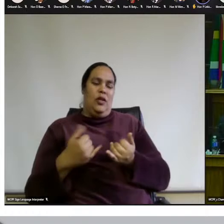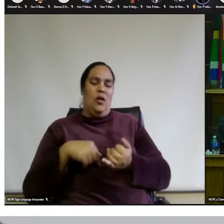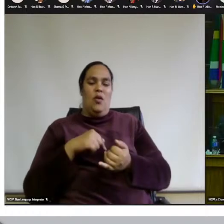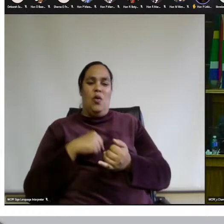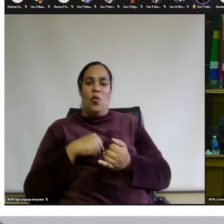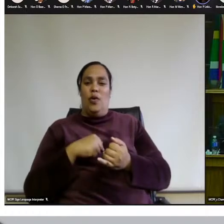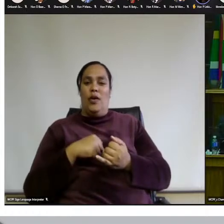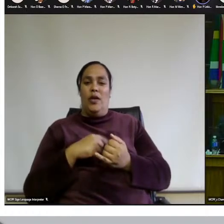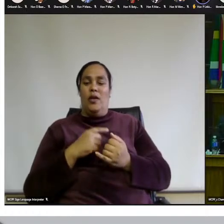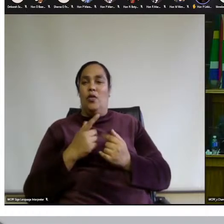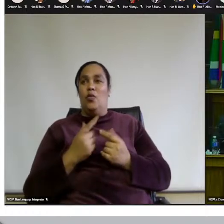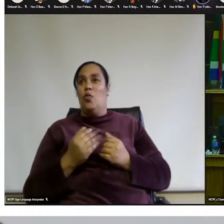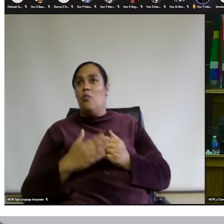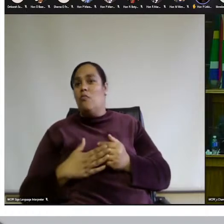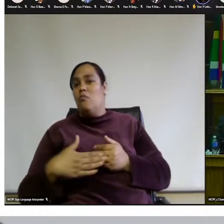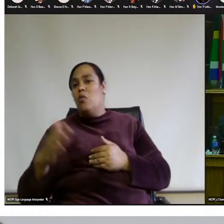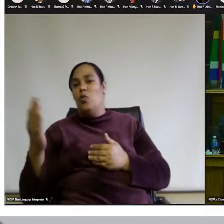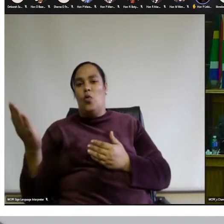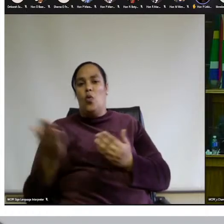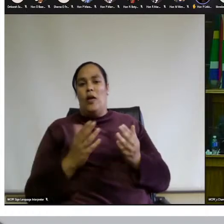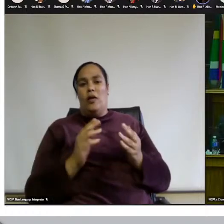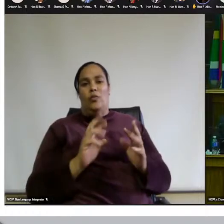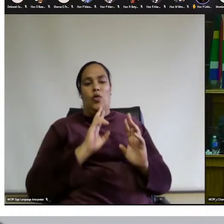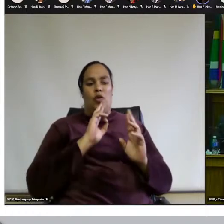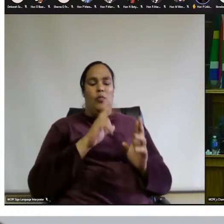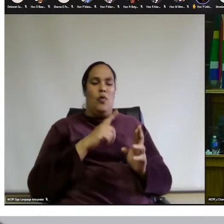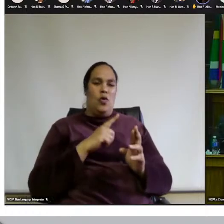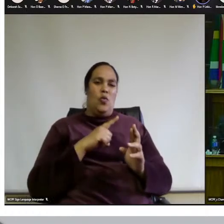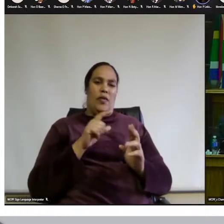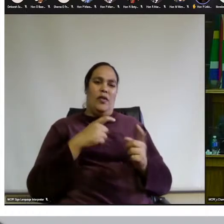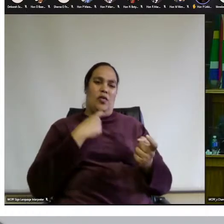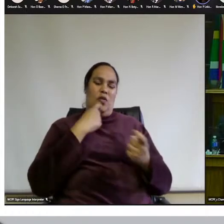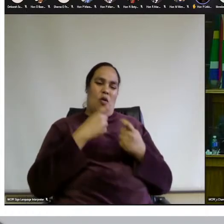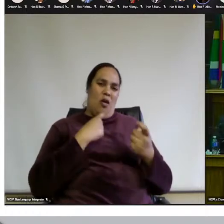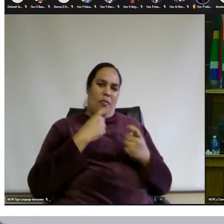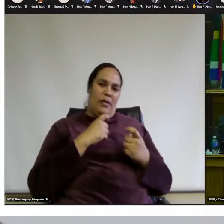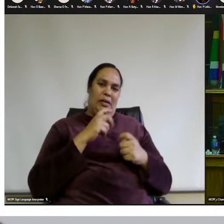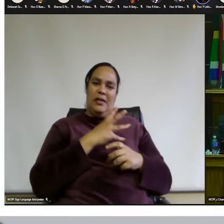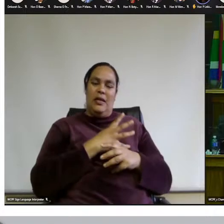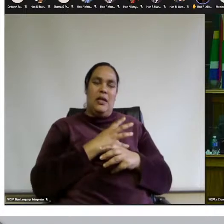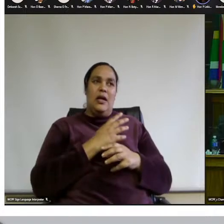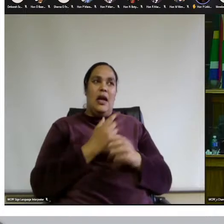go so far as to welcome the report because this complaint should never